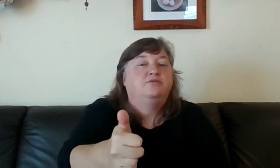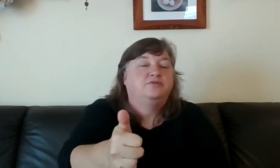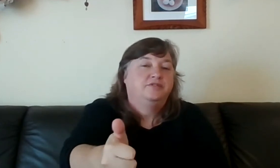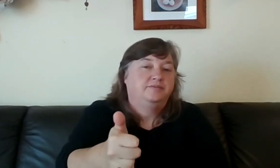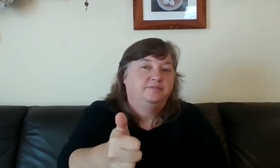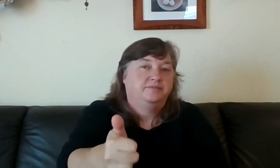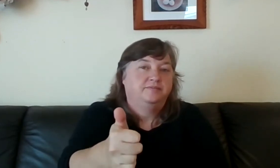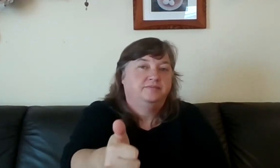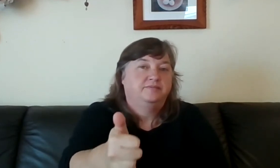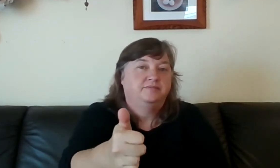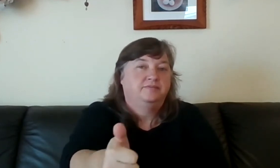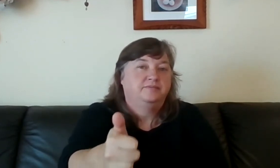Yourself.